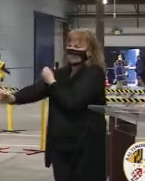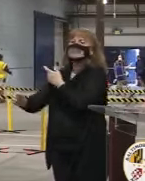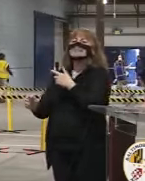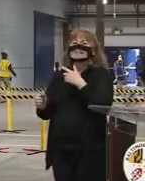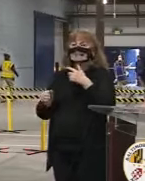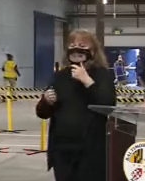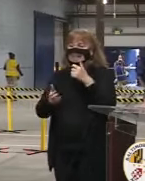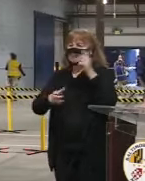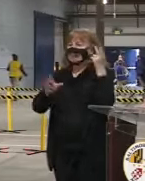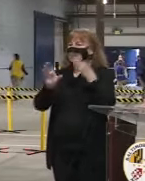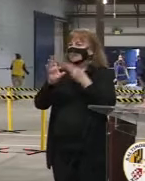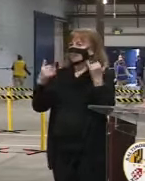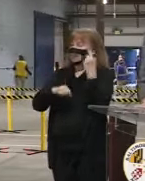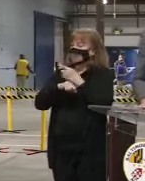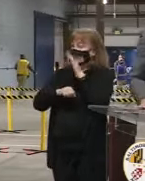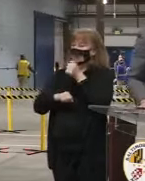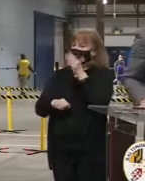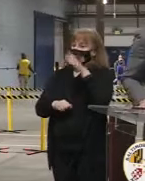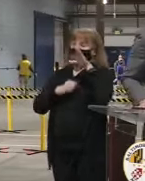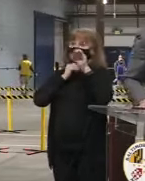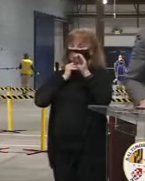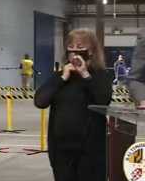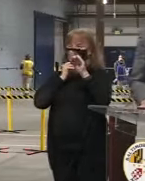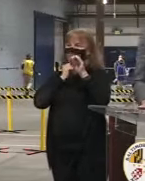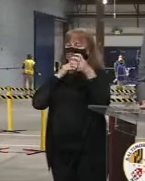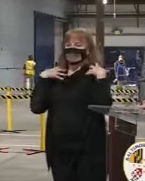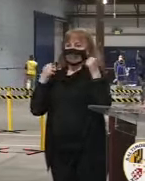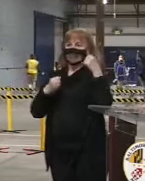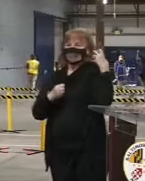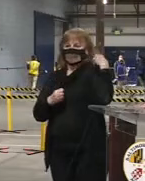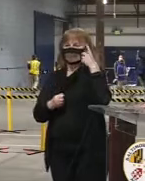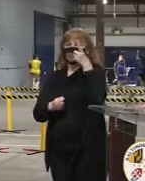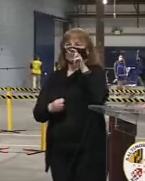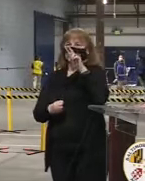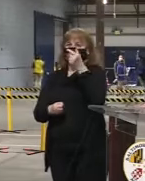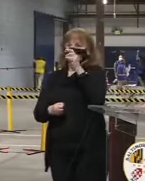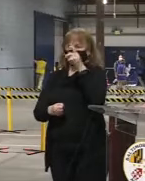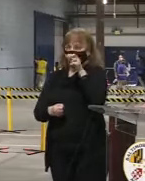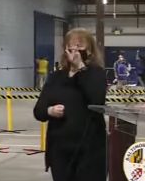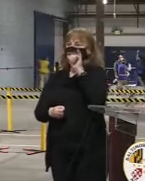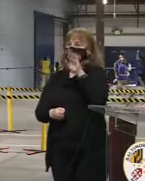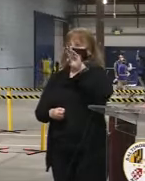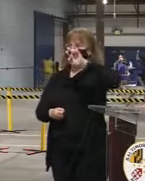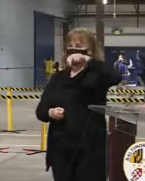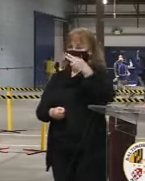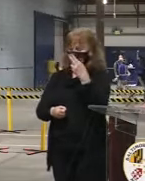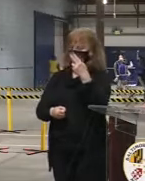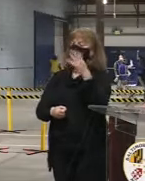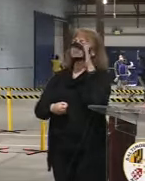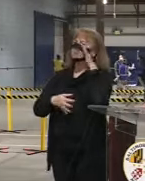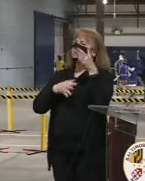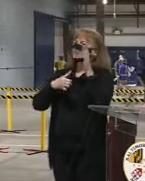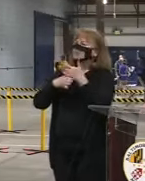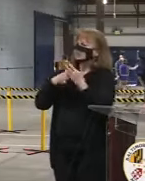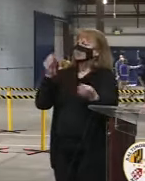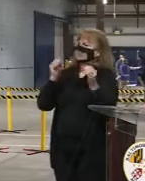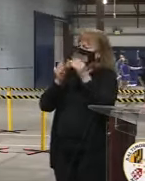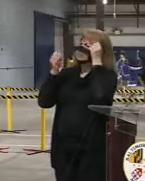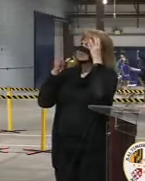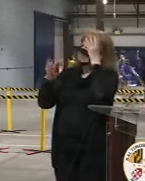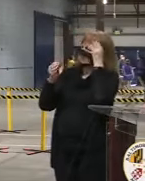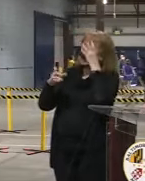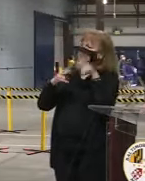Baltimore County's health officer, Dr. Gregory Branch, who will share additional updates on Baltimore County's ongoing